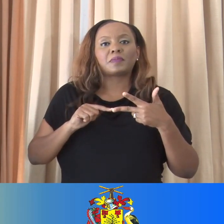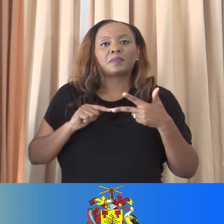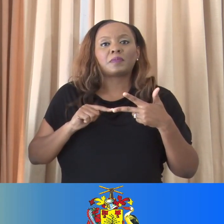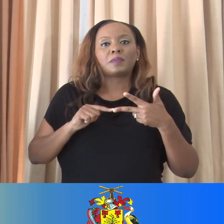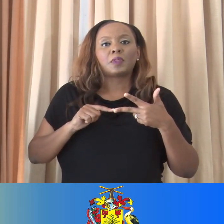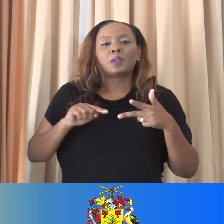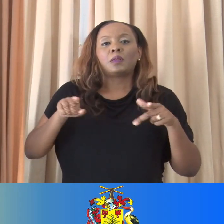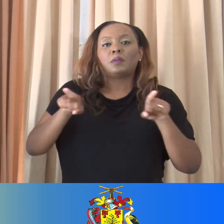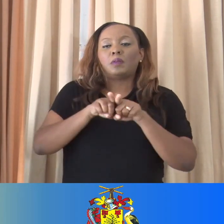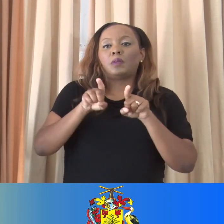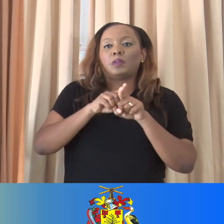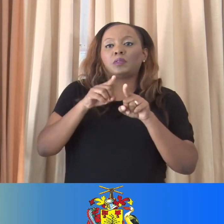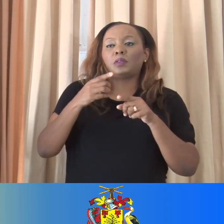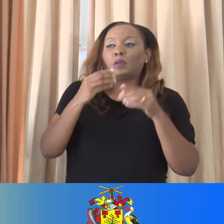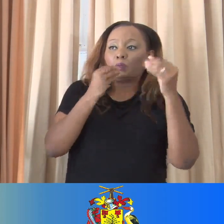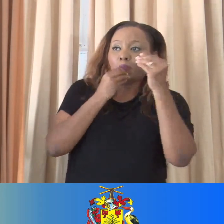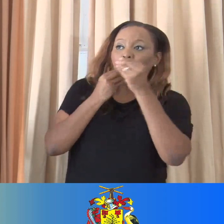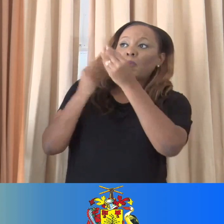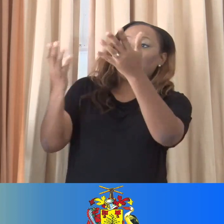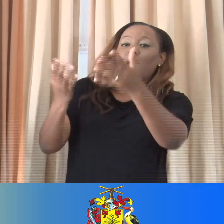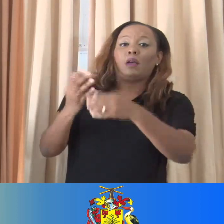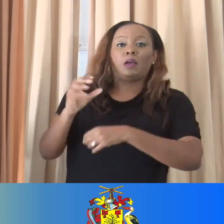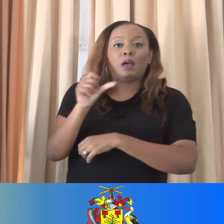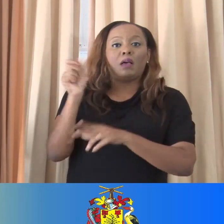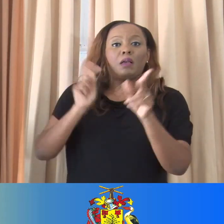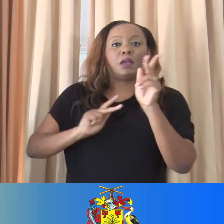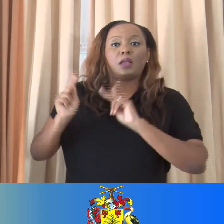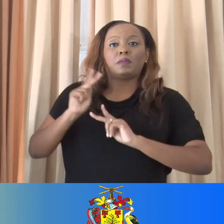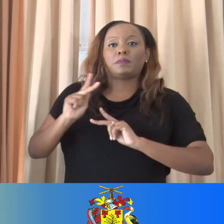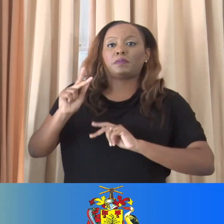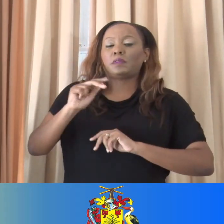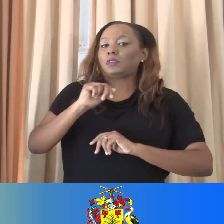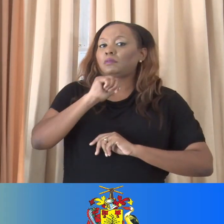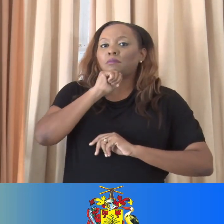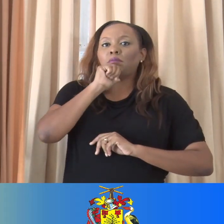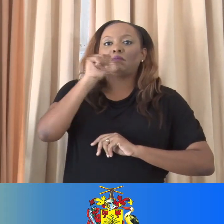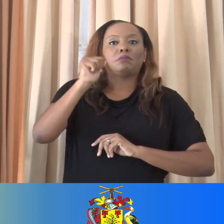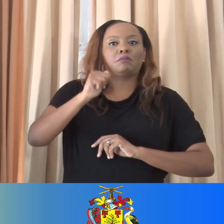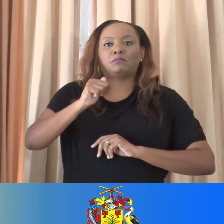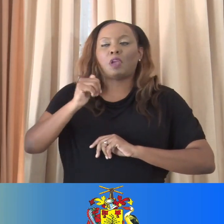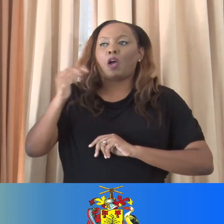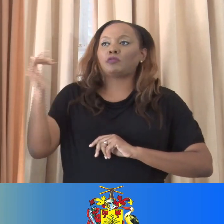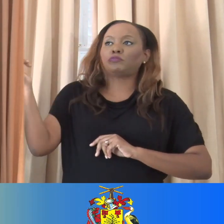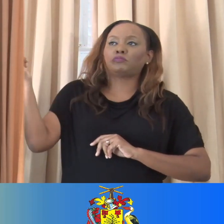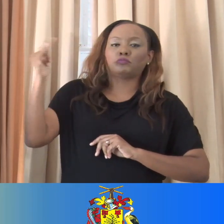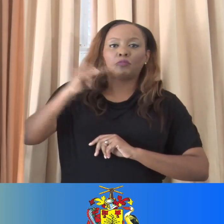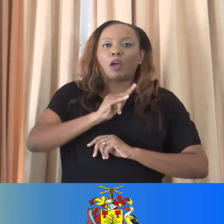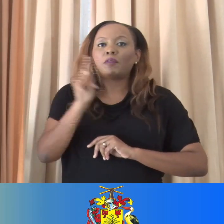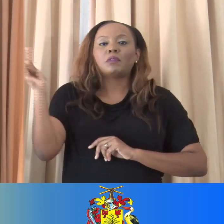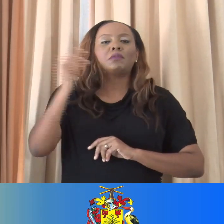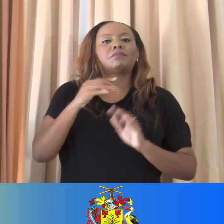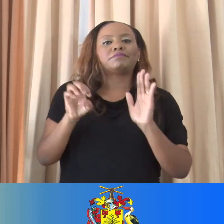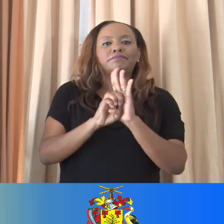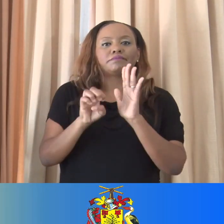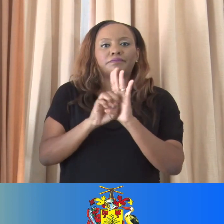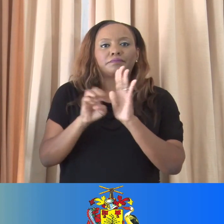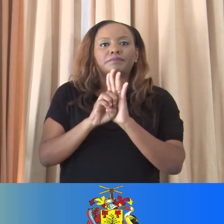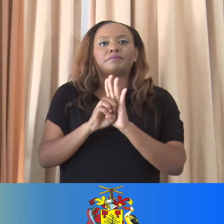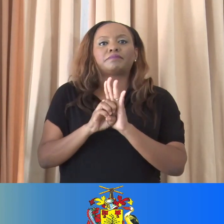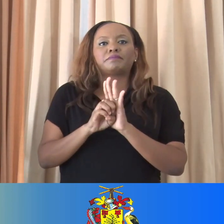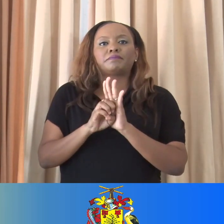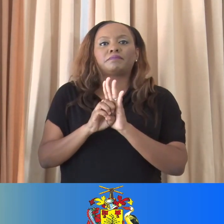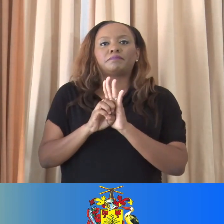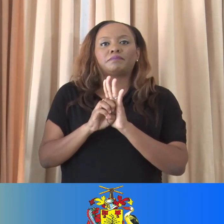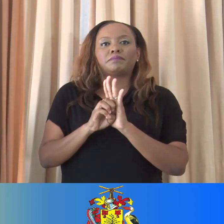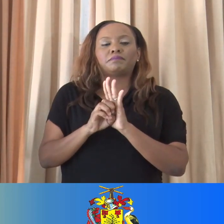nationals that they ought not to travel anywhere in the world. So, for example, the United Kingdom Foreign and